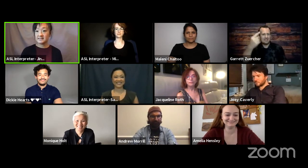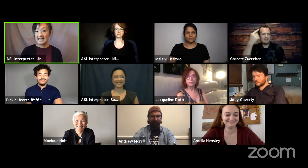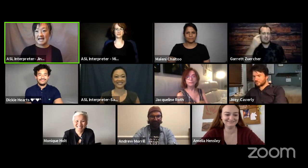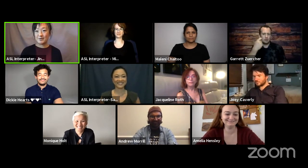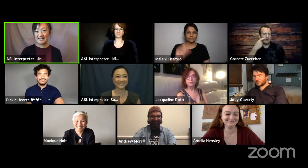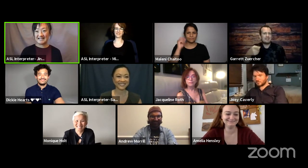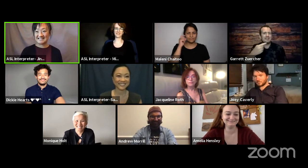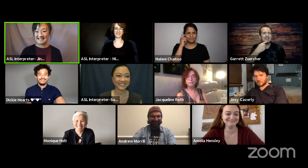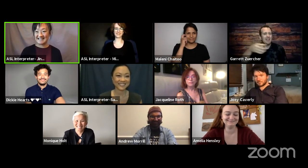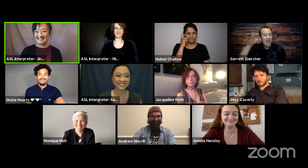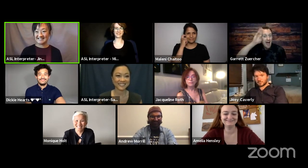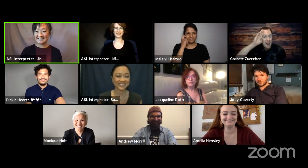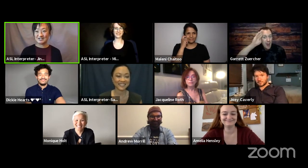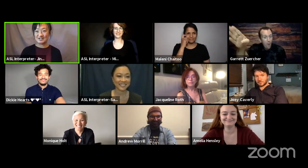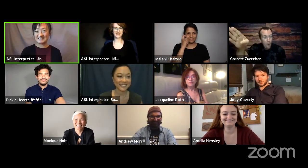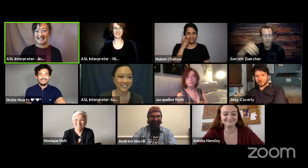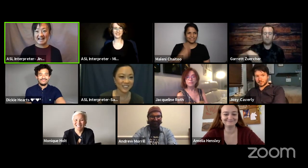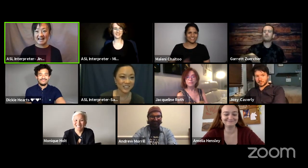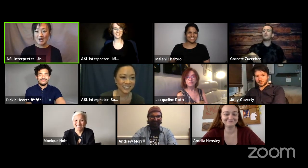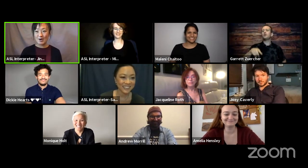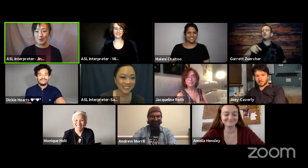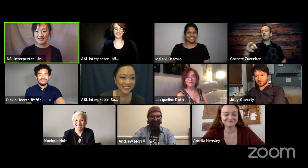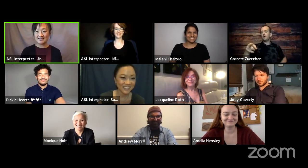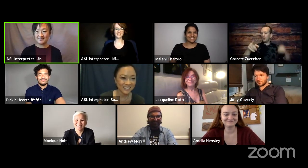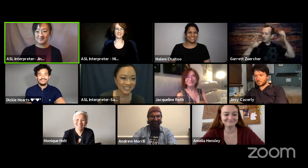And Monique is saying, she just said hello.